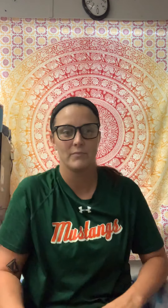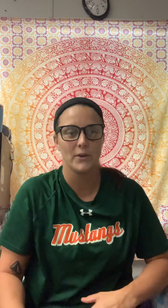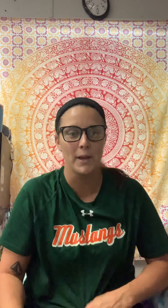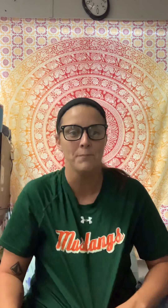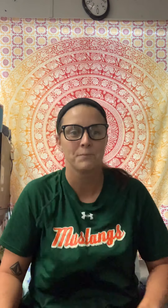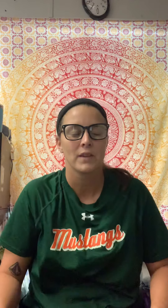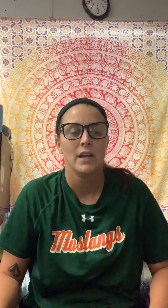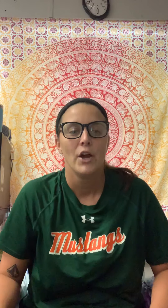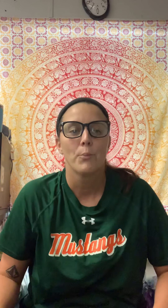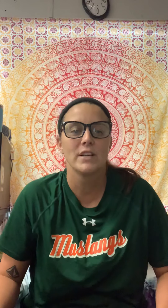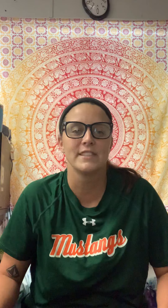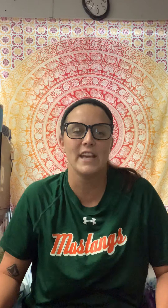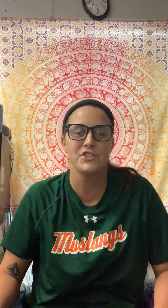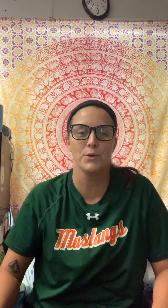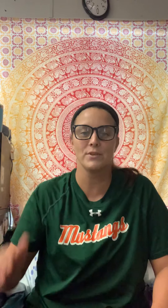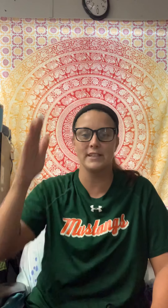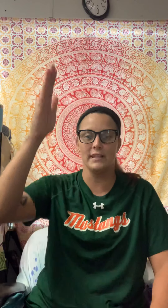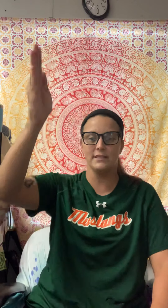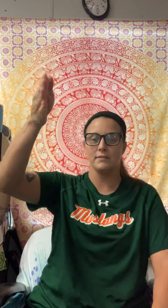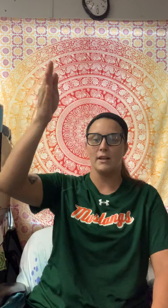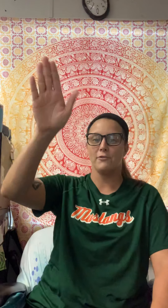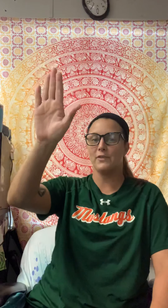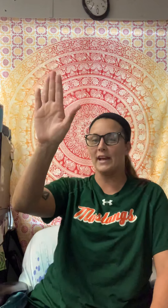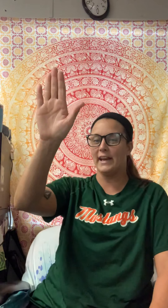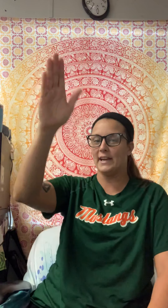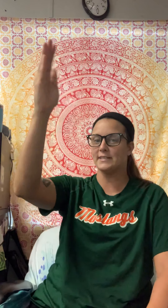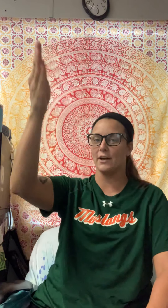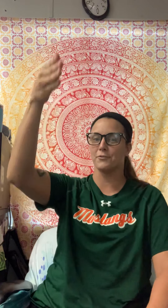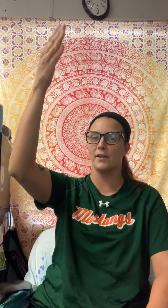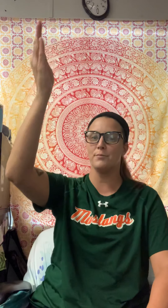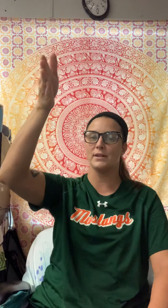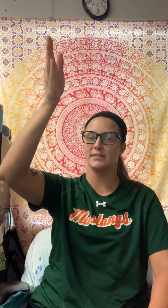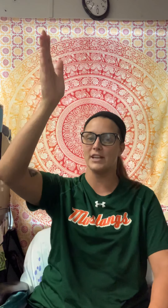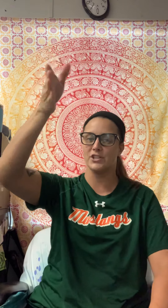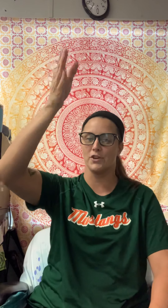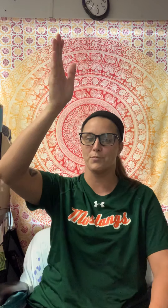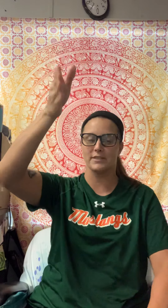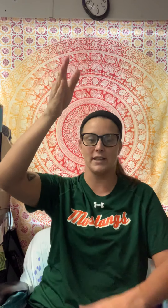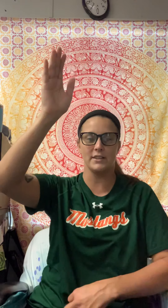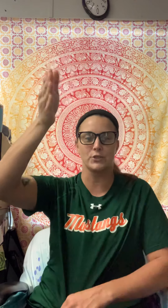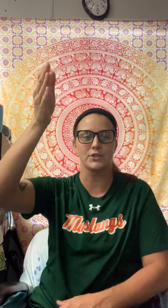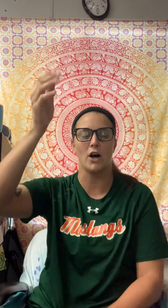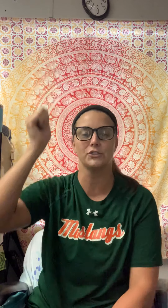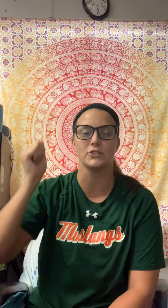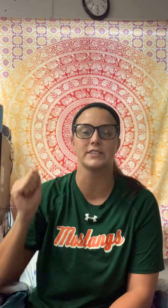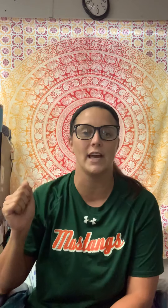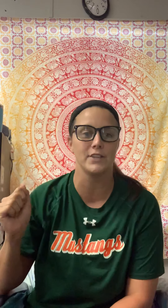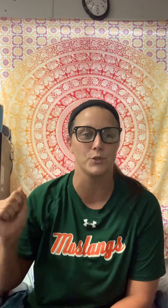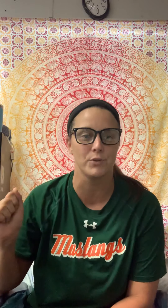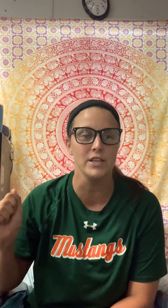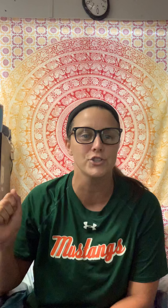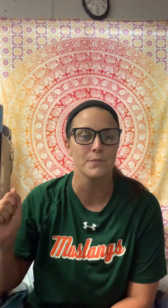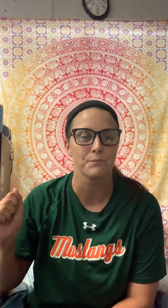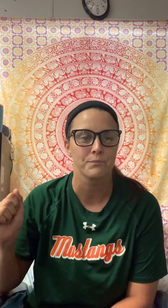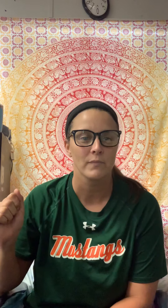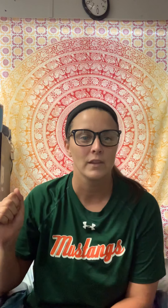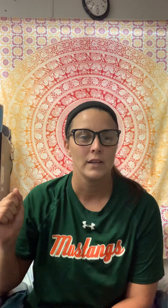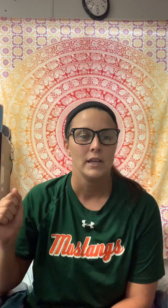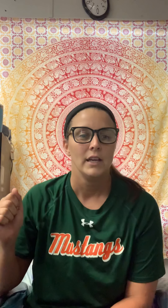Okay? Presentation or present, flat hands out front, presentation or present. This is also your sign to preach.